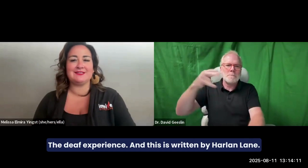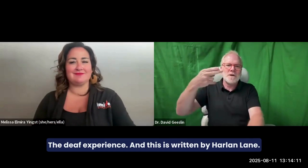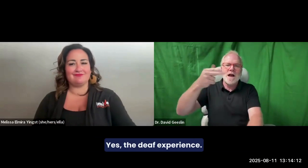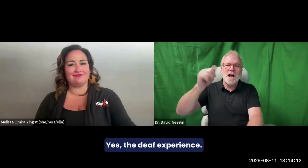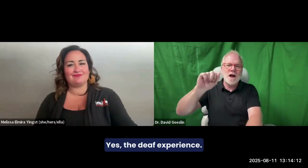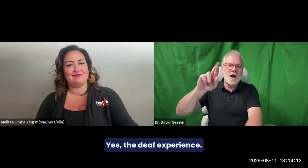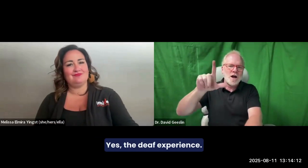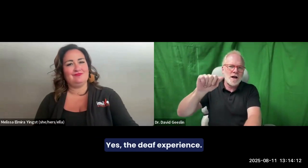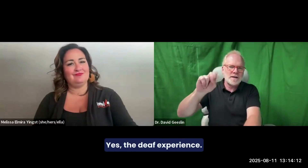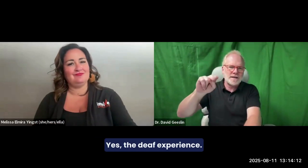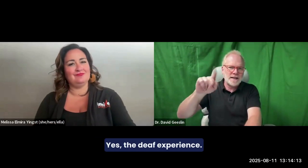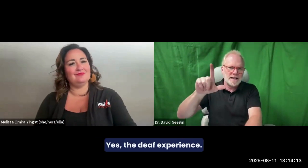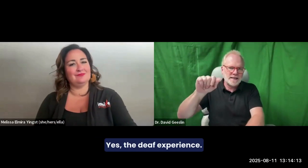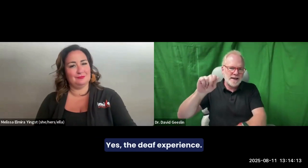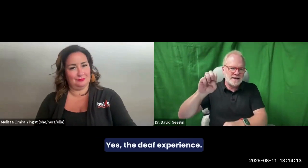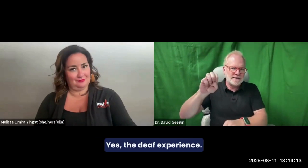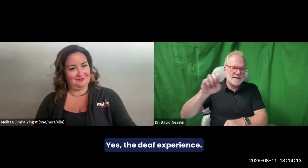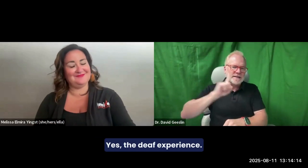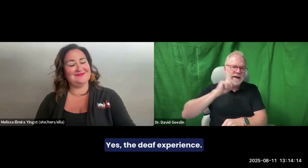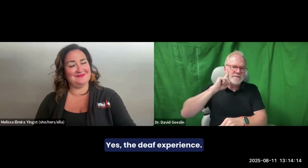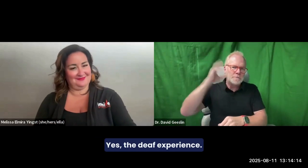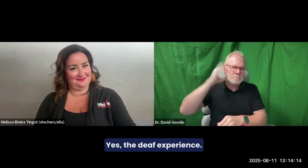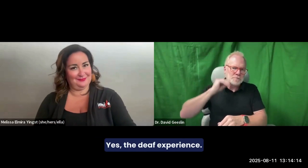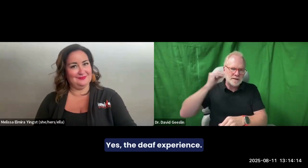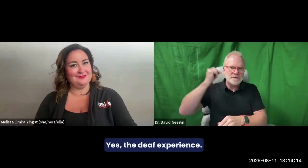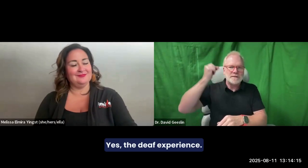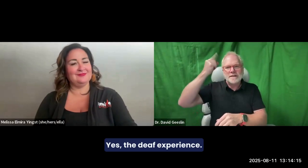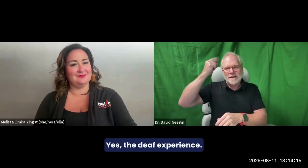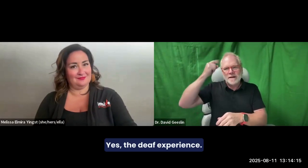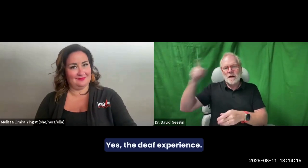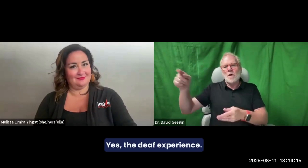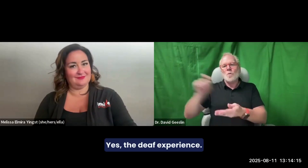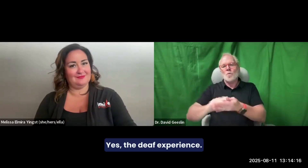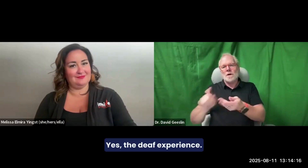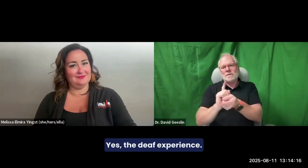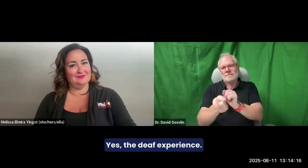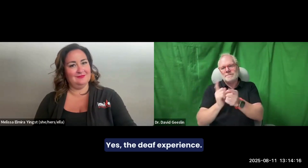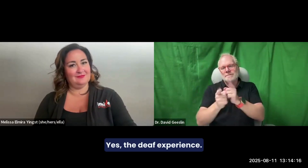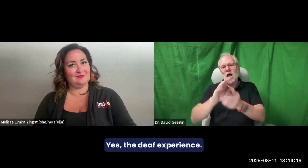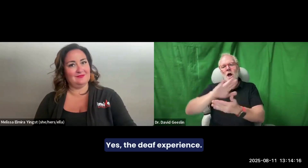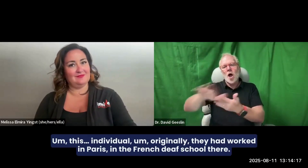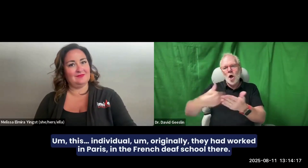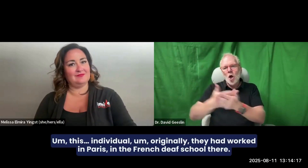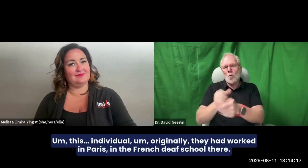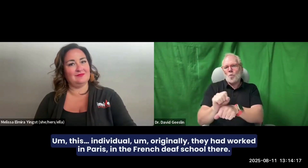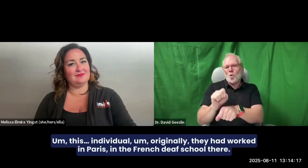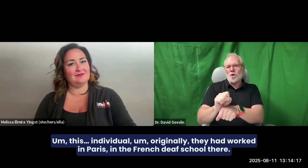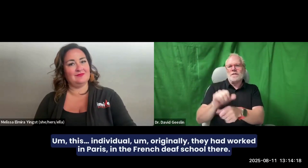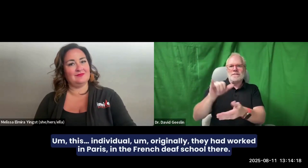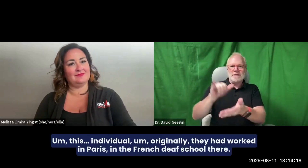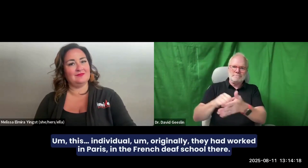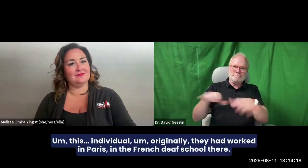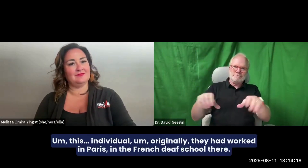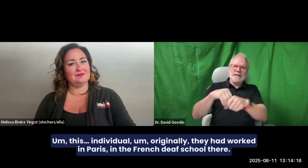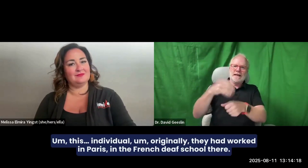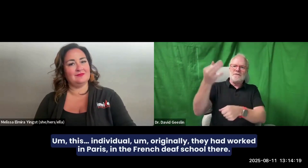Experience, Yes, the deaf experience. and this is written by Harlan Lane.